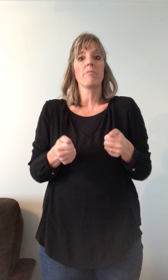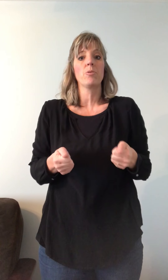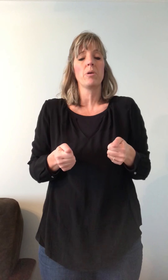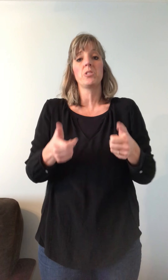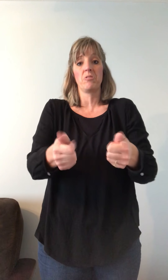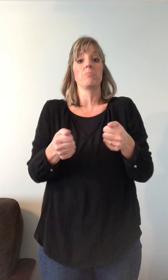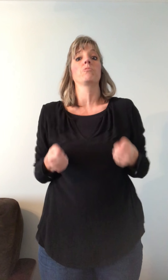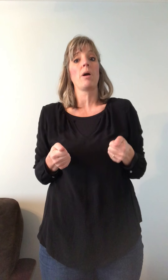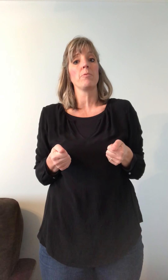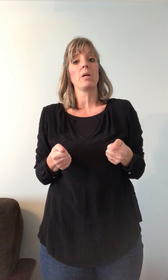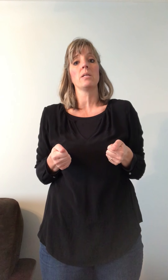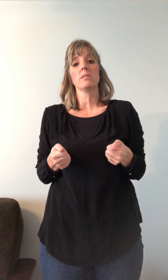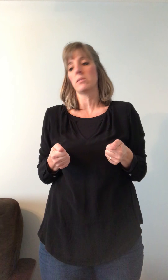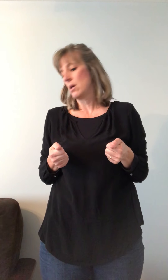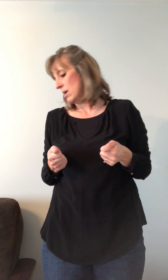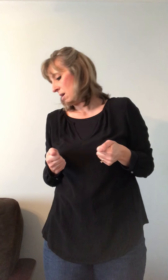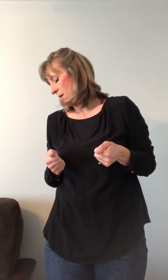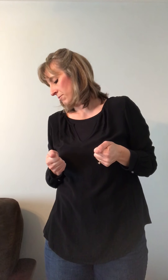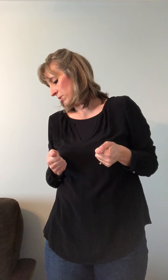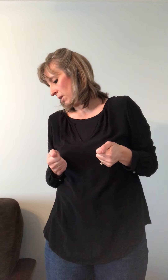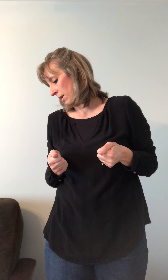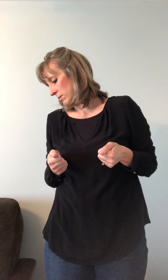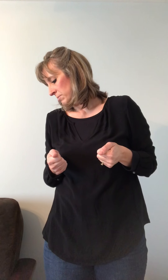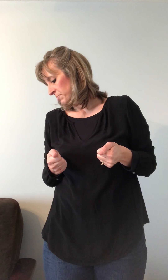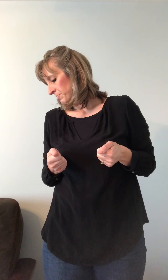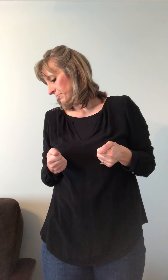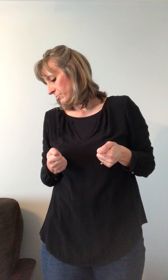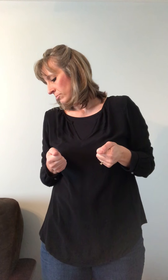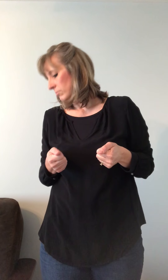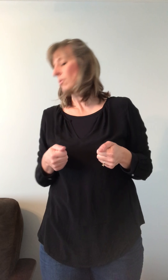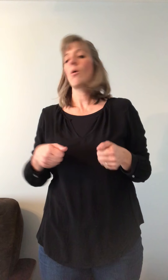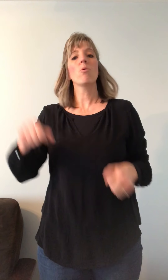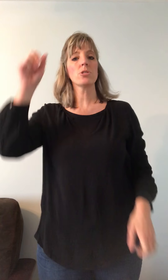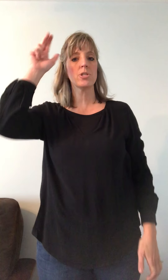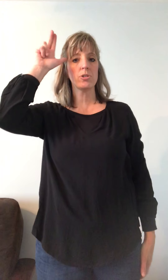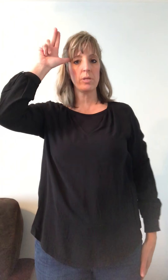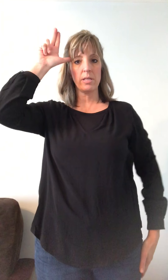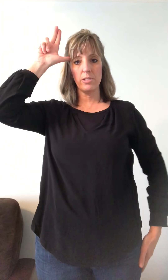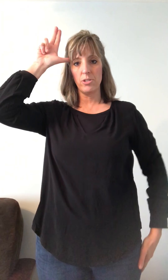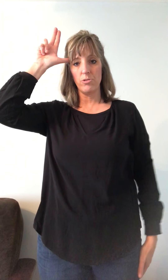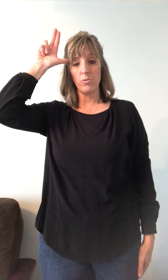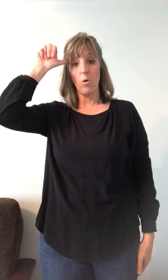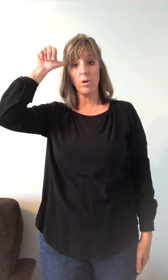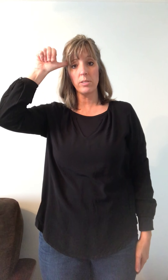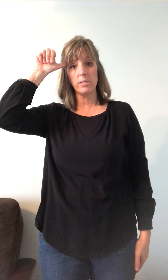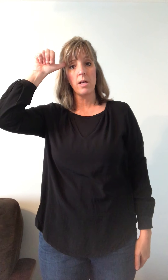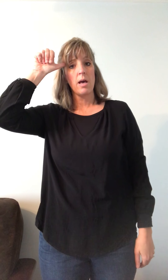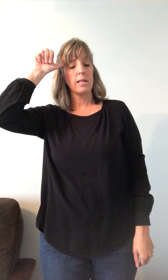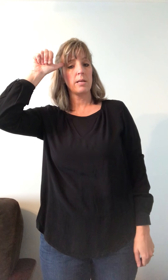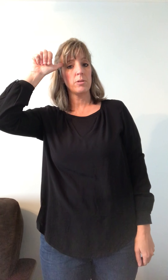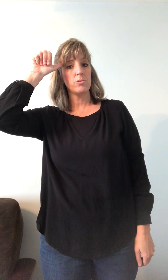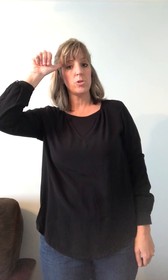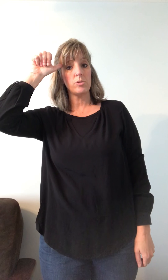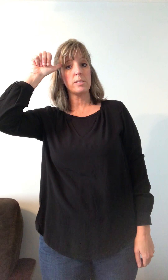you want to do. Grab the reins, however you'd like. Horseshoe is you do horse, and then you do the sign